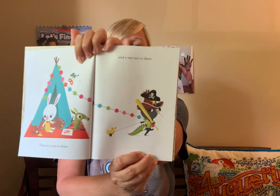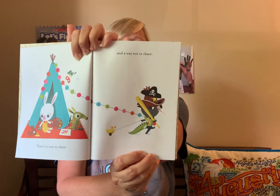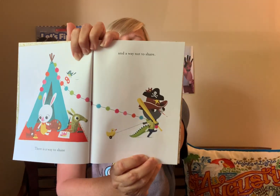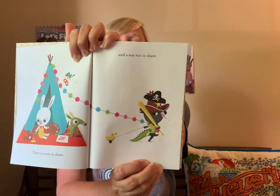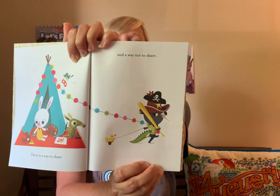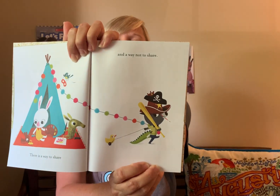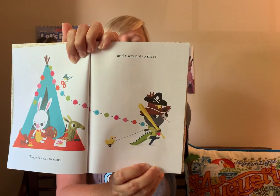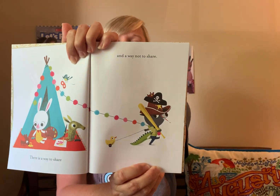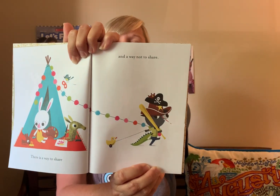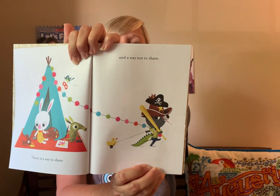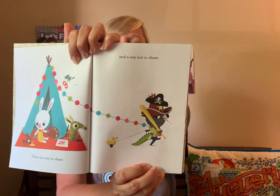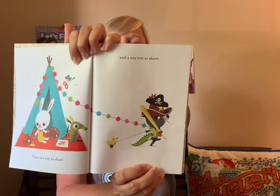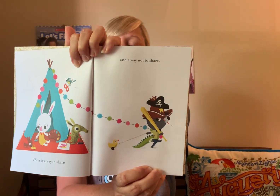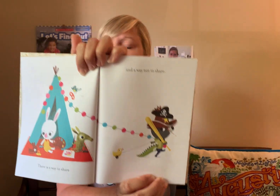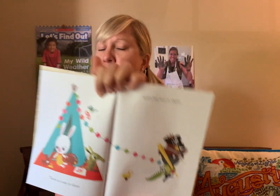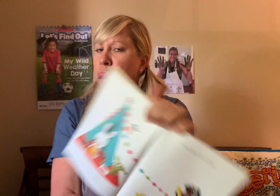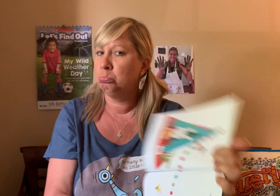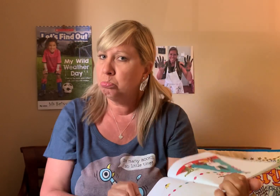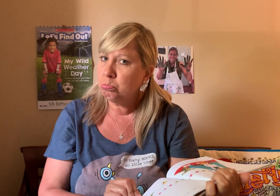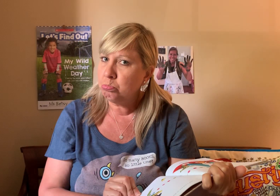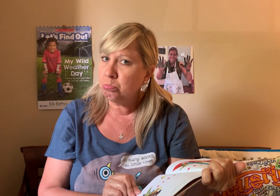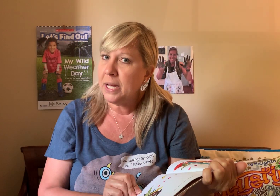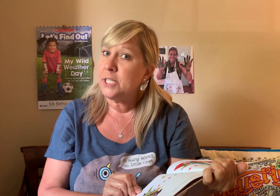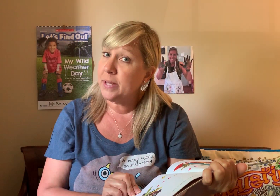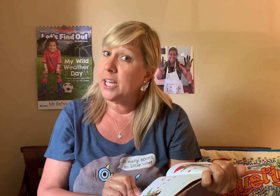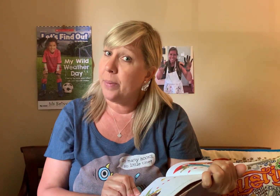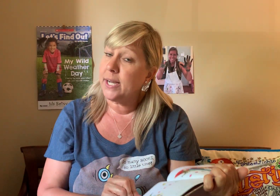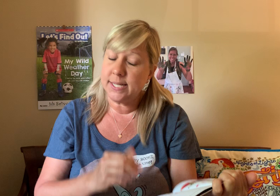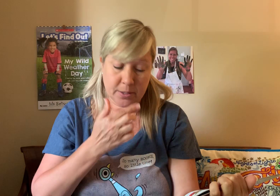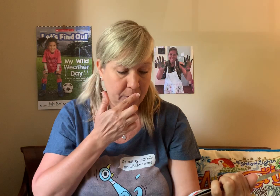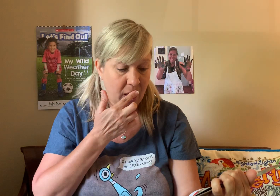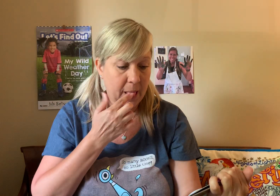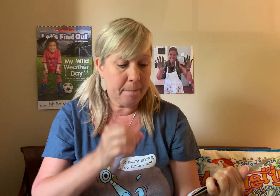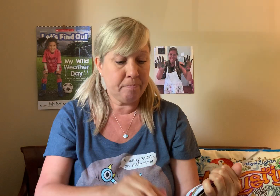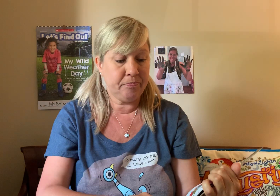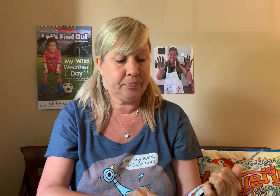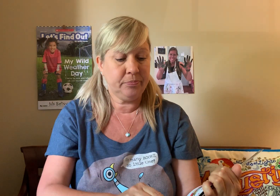going off on his own. That's being a bucket dipper.